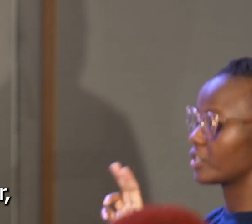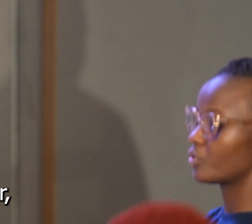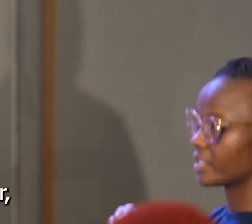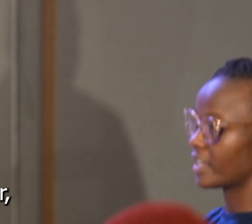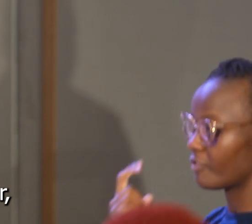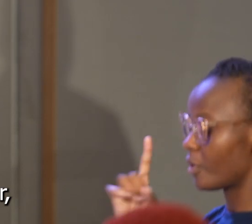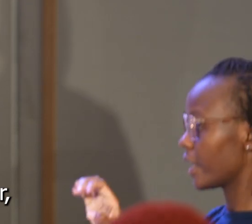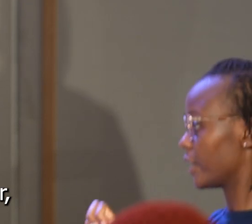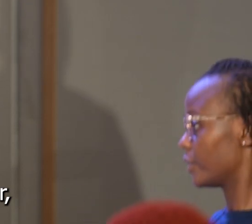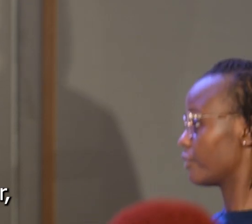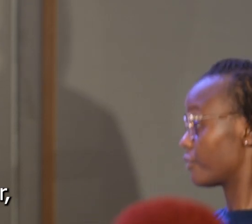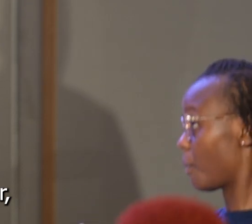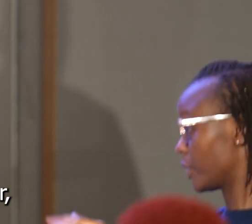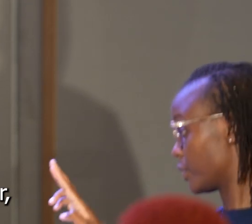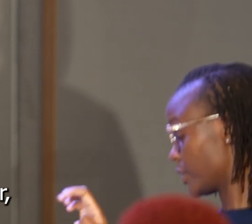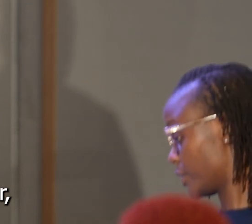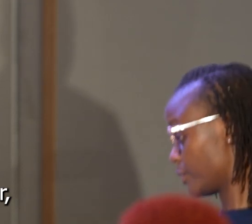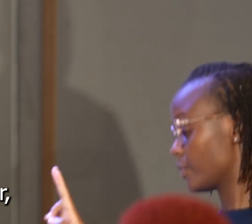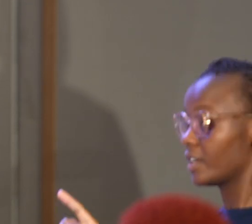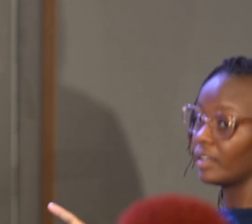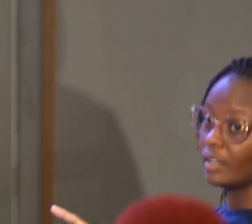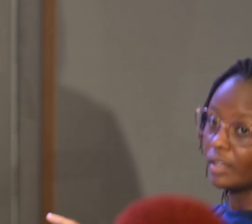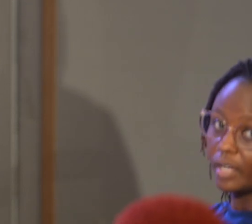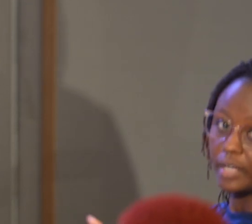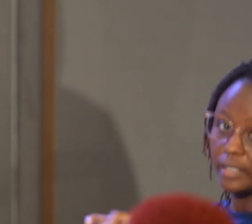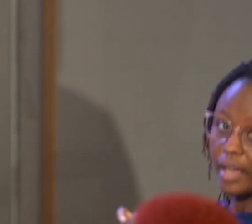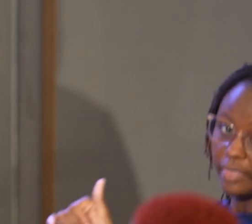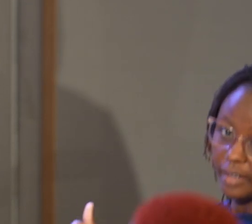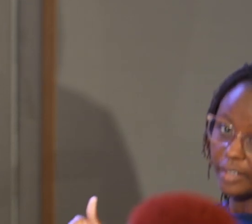European Union and also other